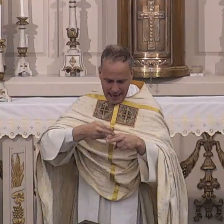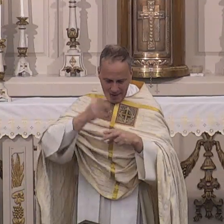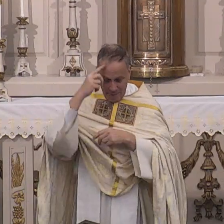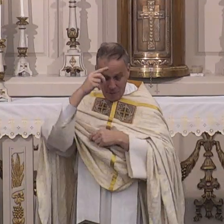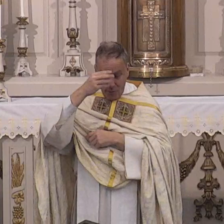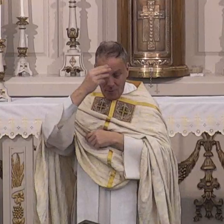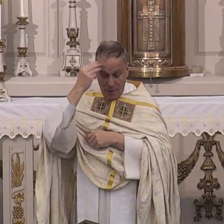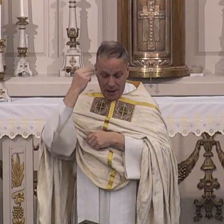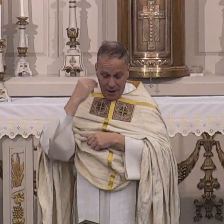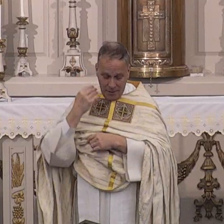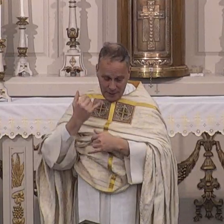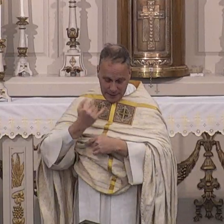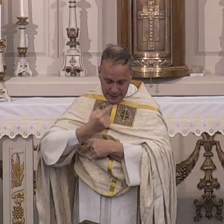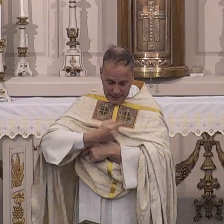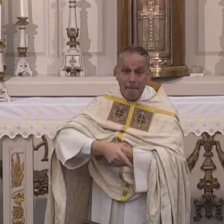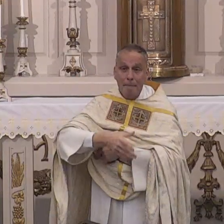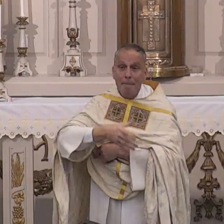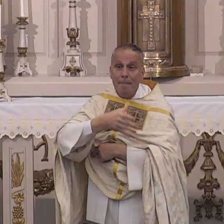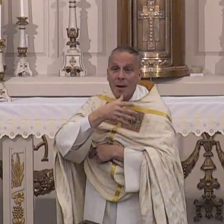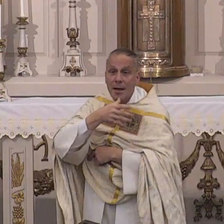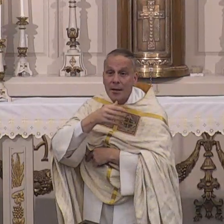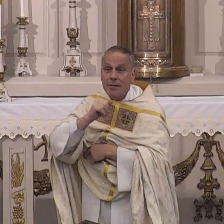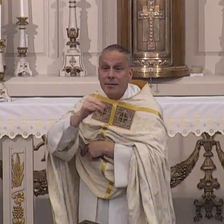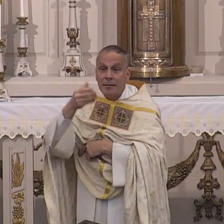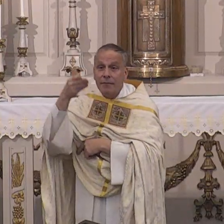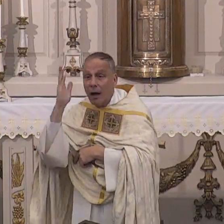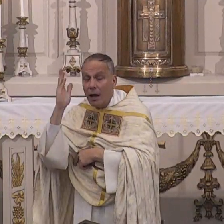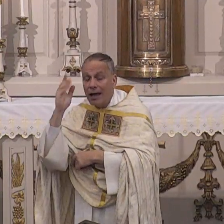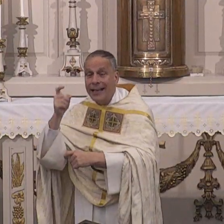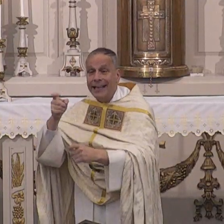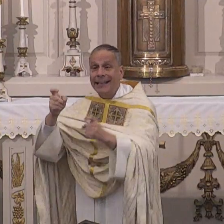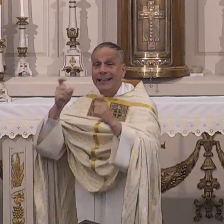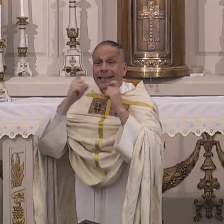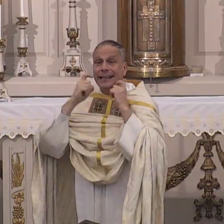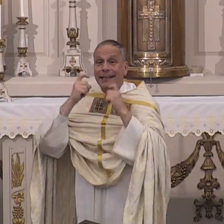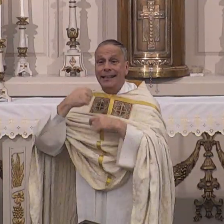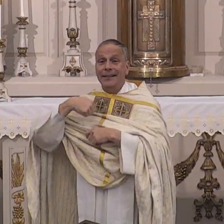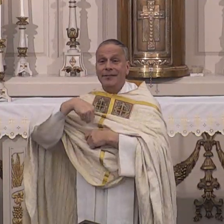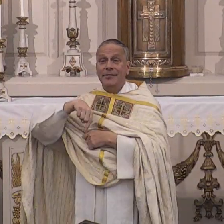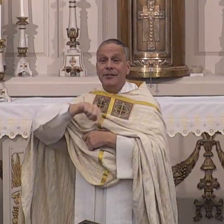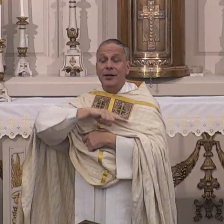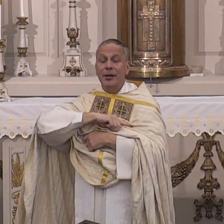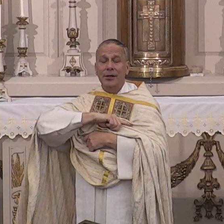So that name that we have for Mary that we celebrate today as the Mother of God